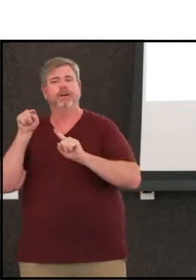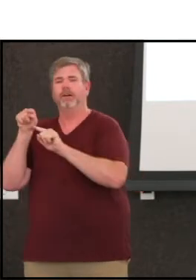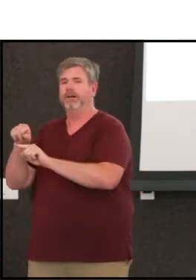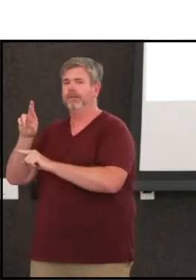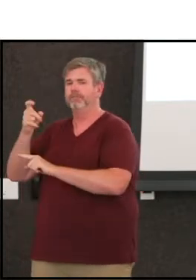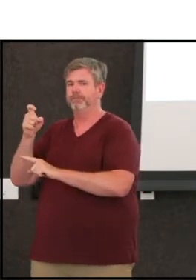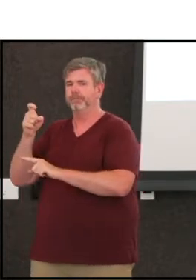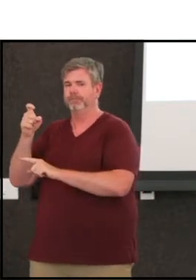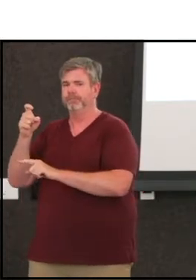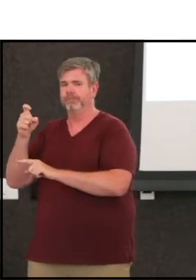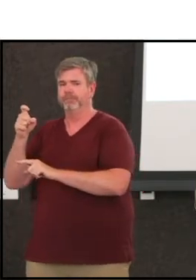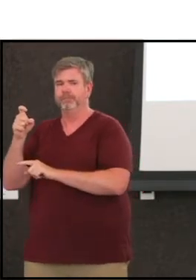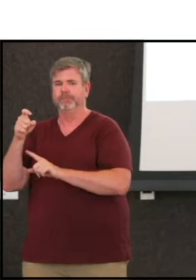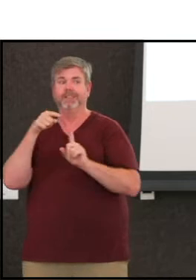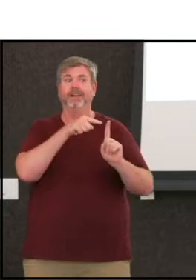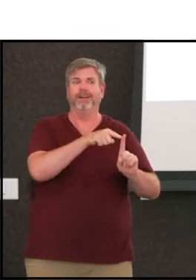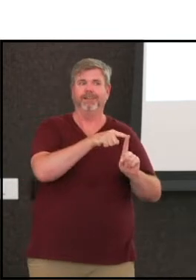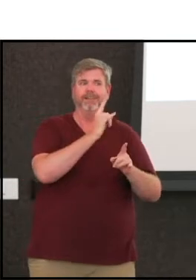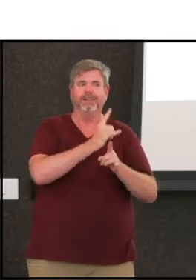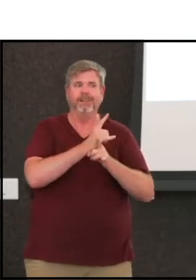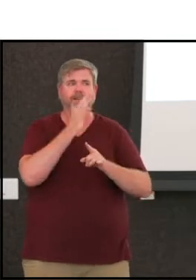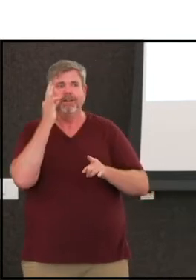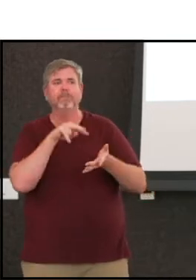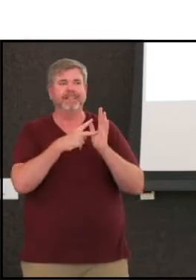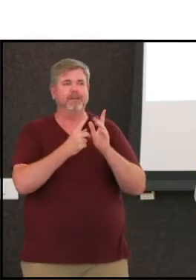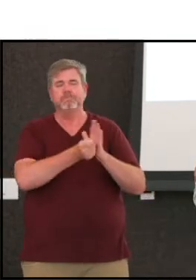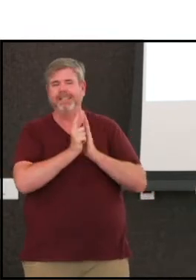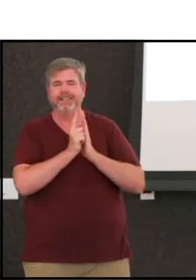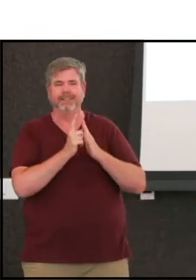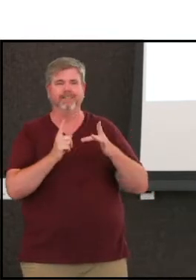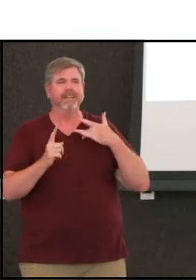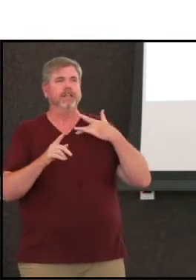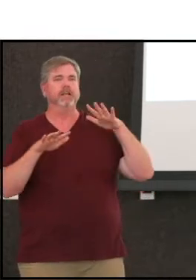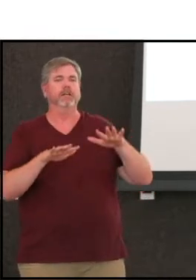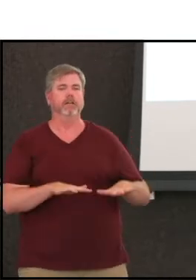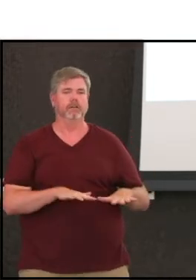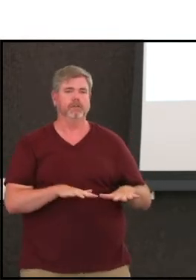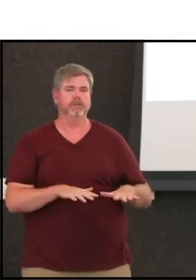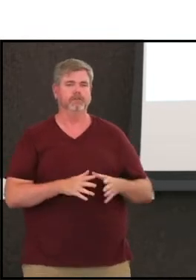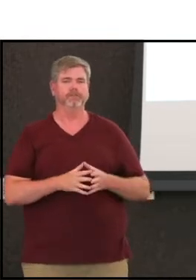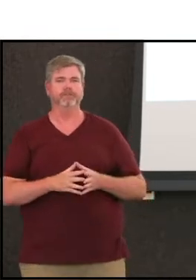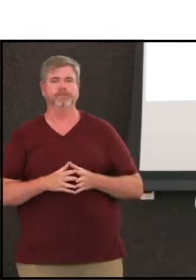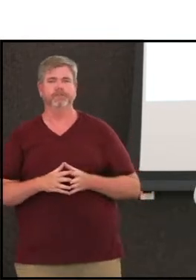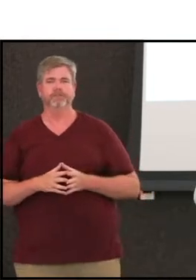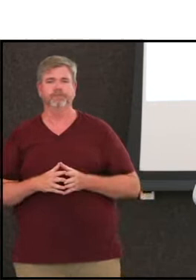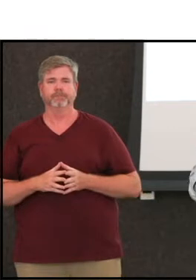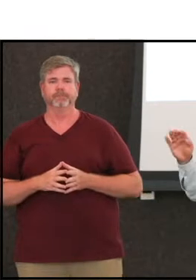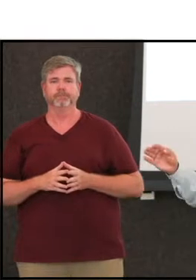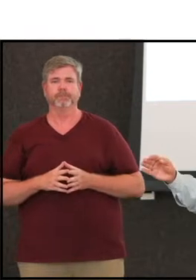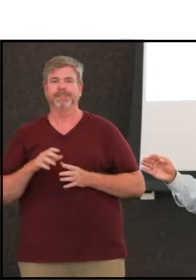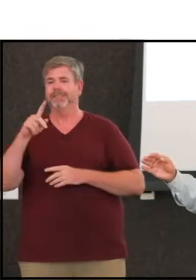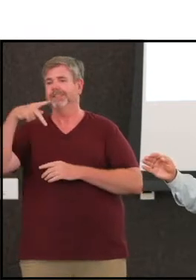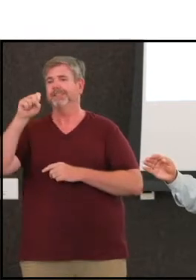meaning the immediate feeling good. Psychotropic medication or psychiatric medication work